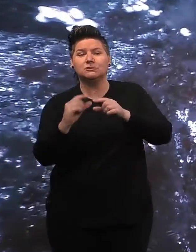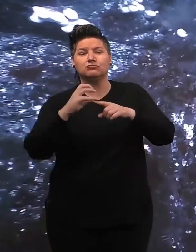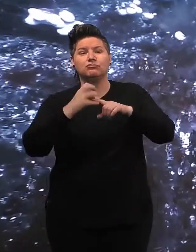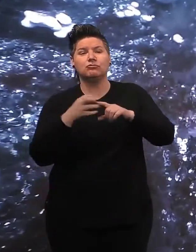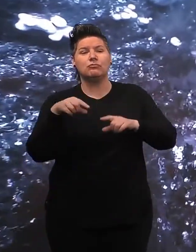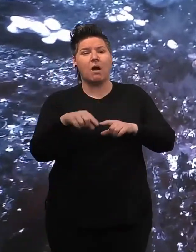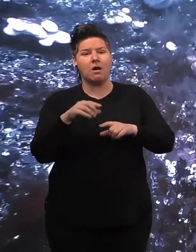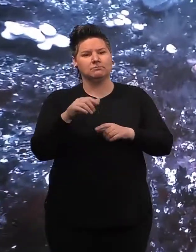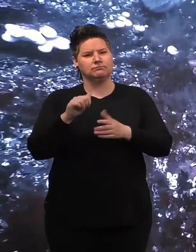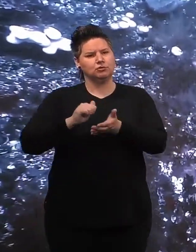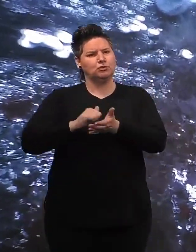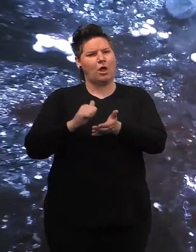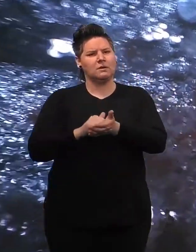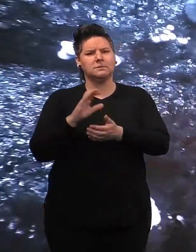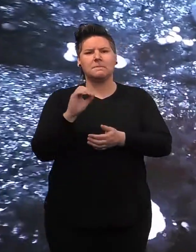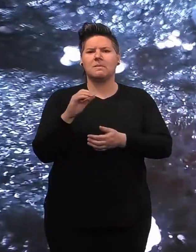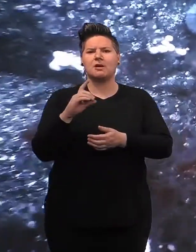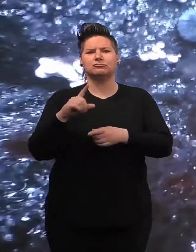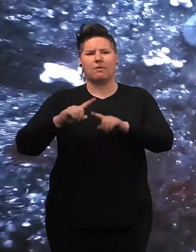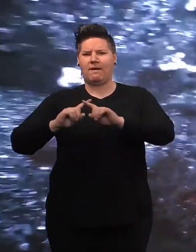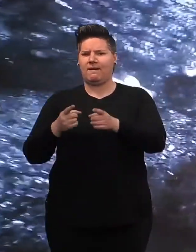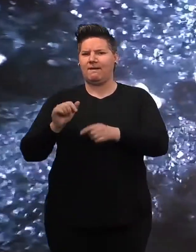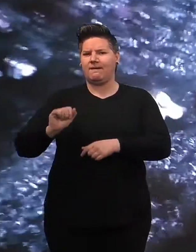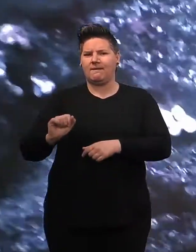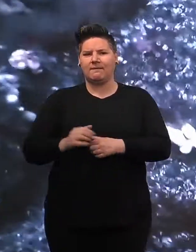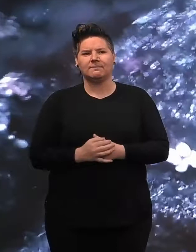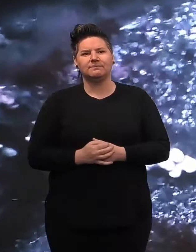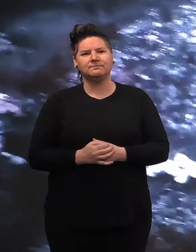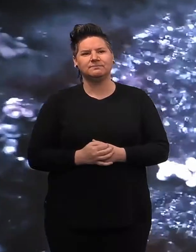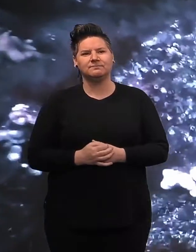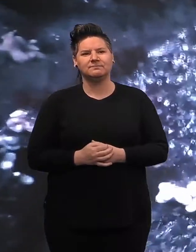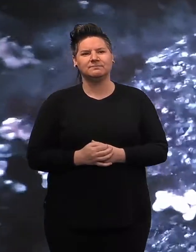than solid bedrock, though there is some solid bedrock just here.